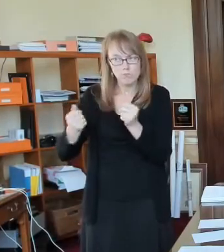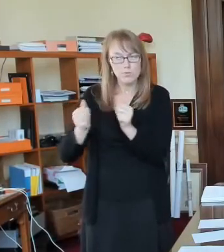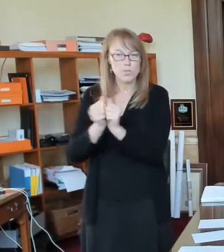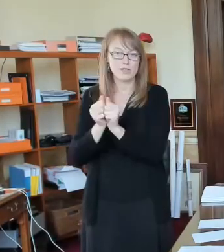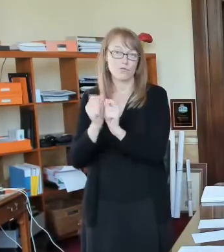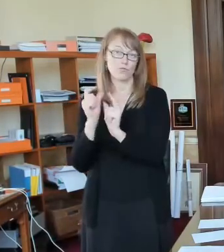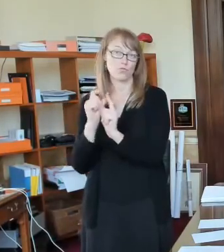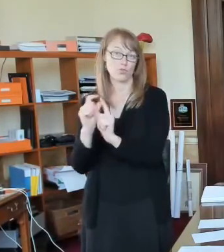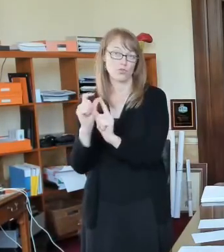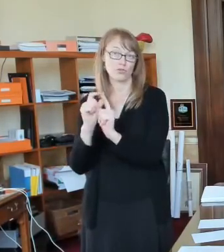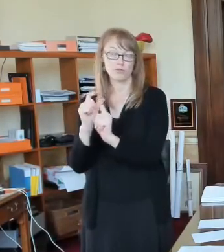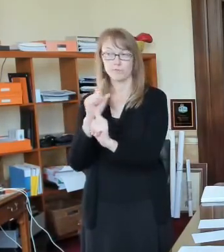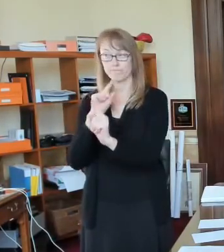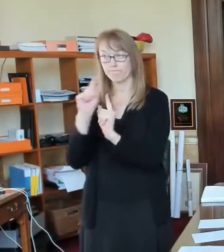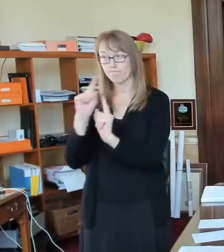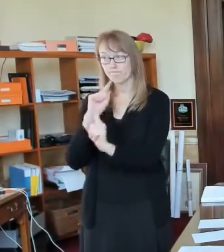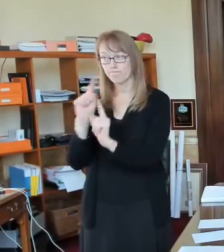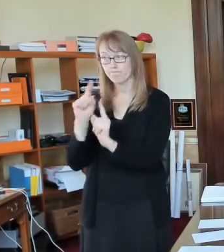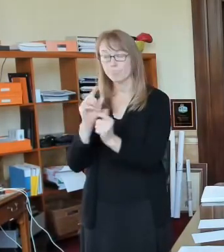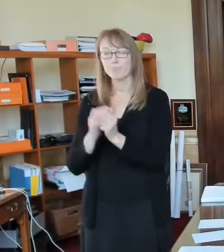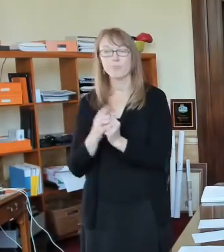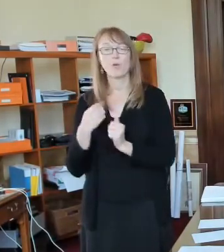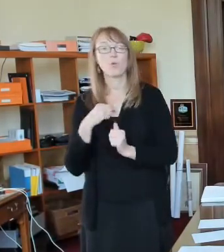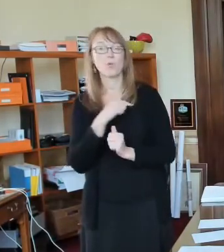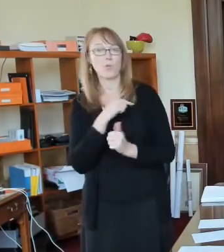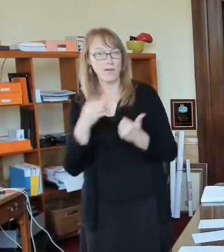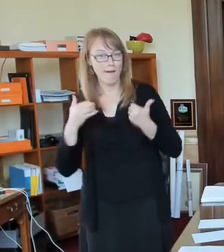clinicians. You know that we are